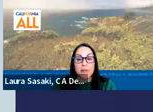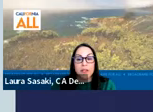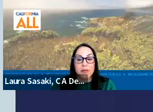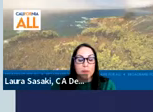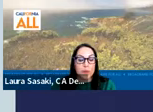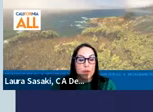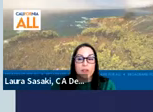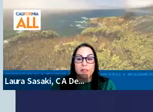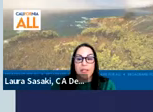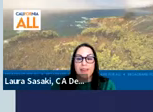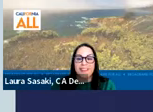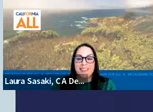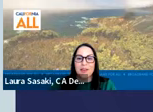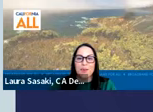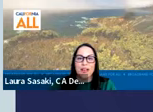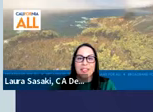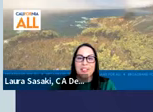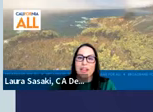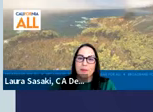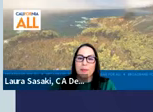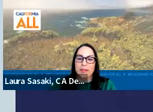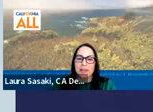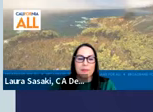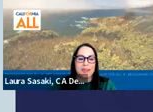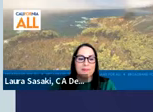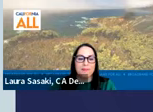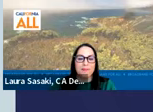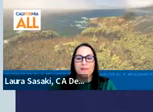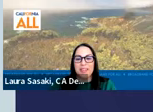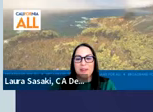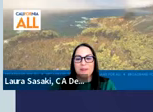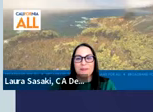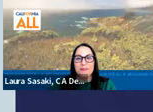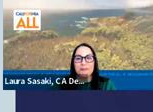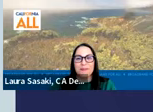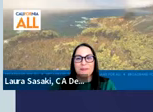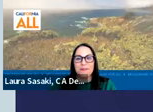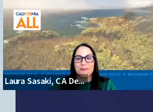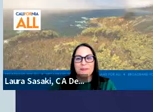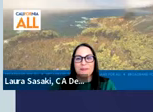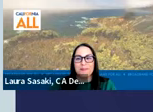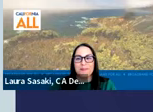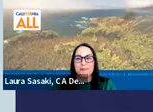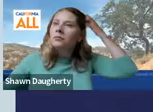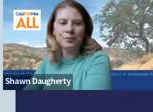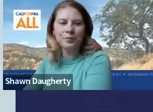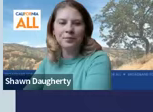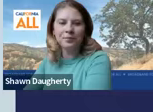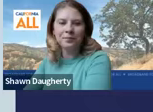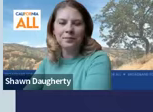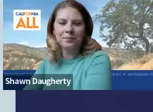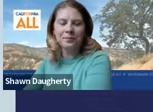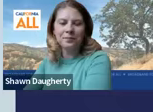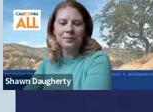subsequent outcome area working groups and at the statewide digital equity planning group meeting. Thank you all. Thank you.